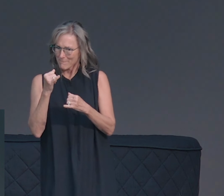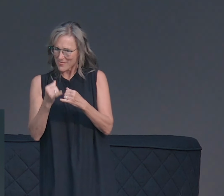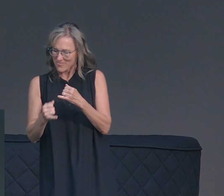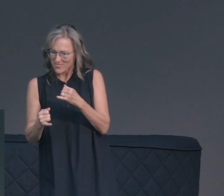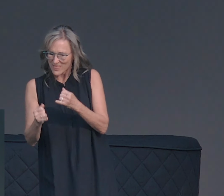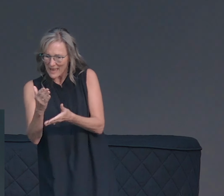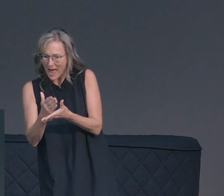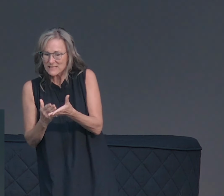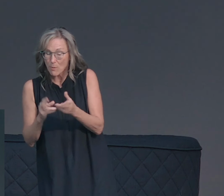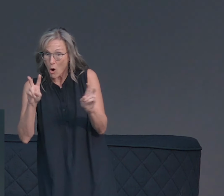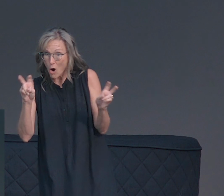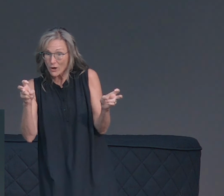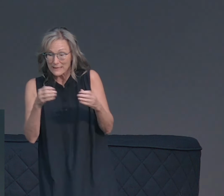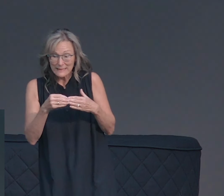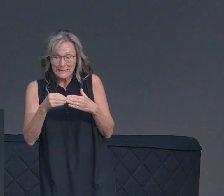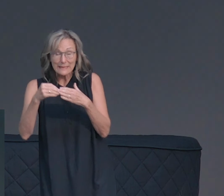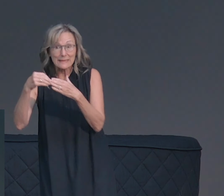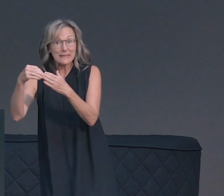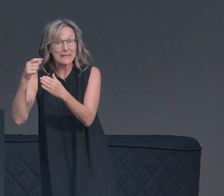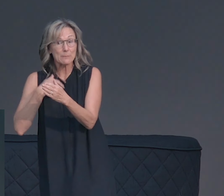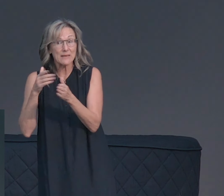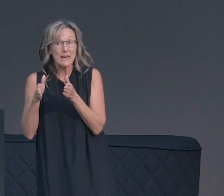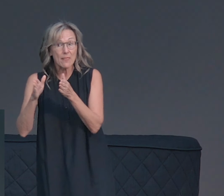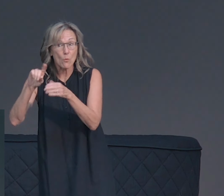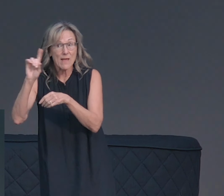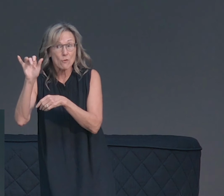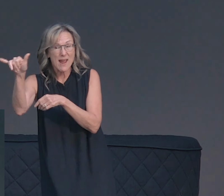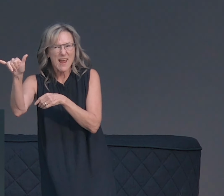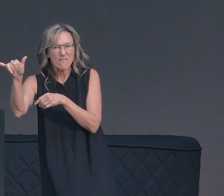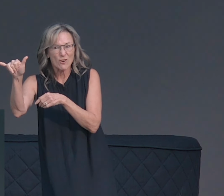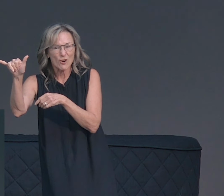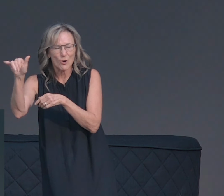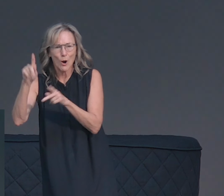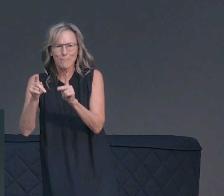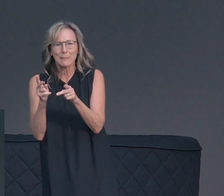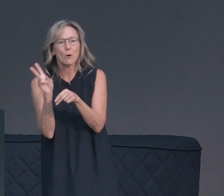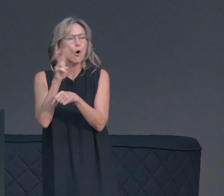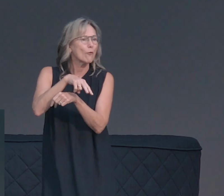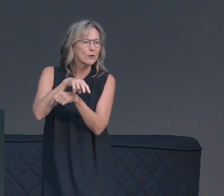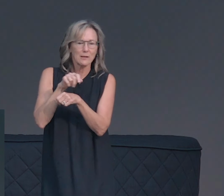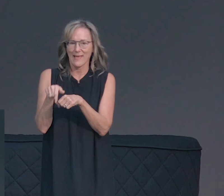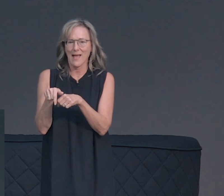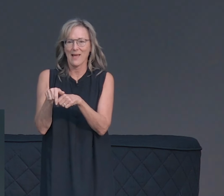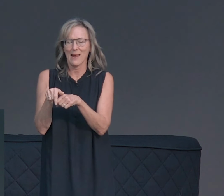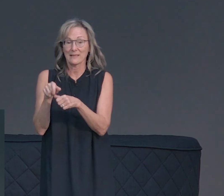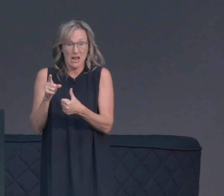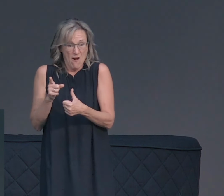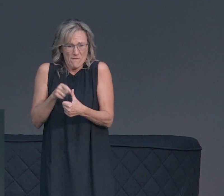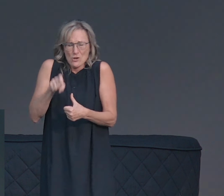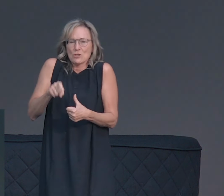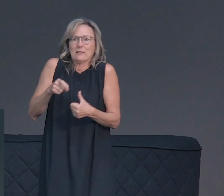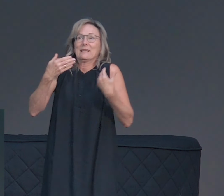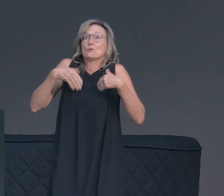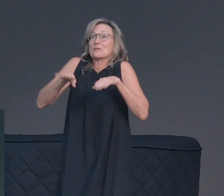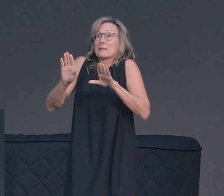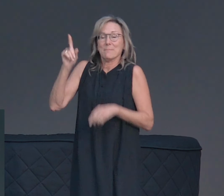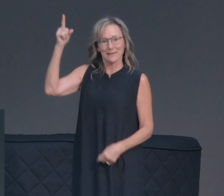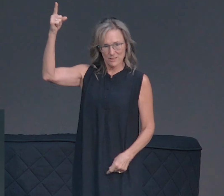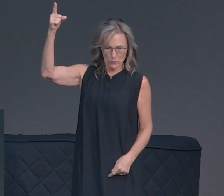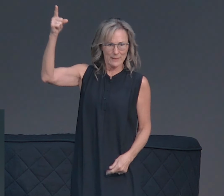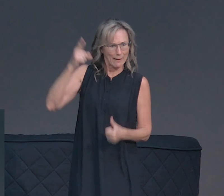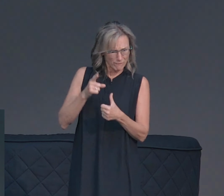phrase, "Lead me in the way everlasting." You have to submit to God's way.